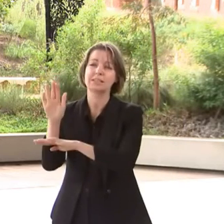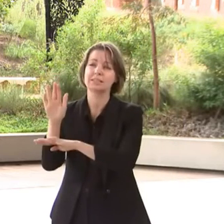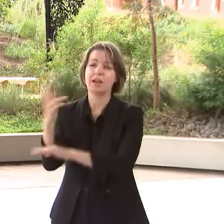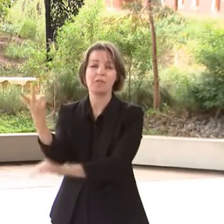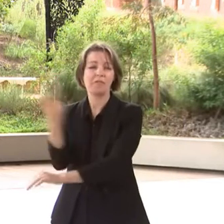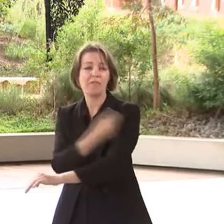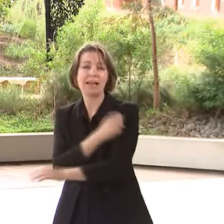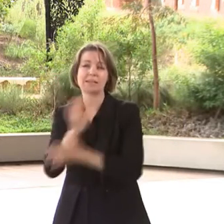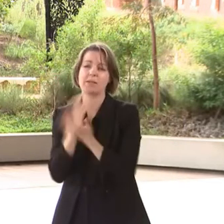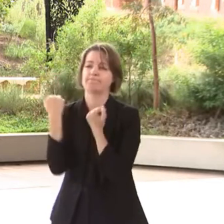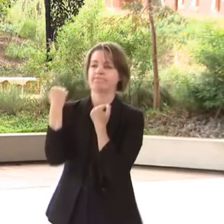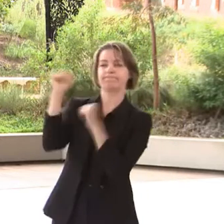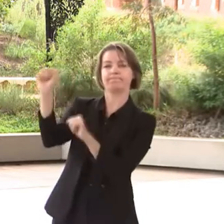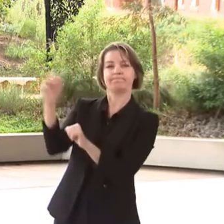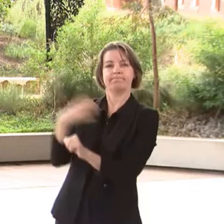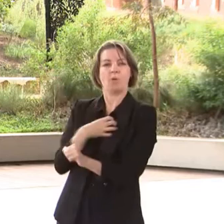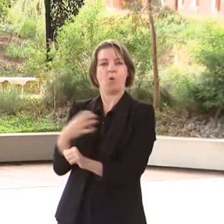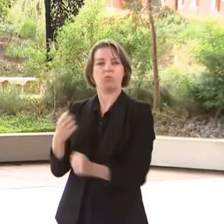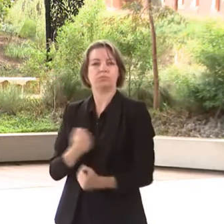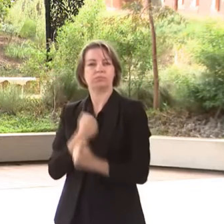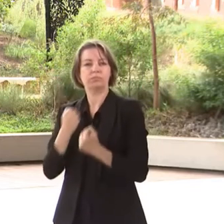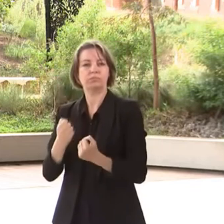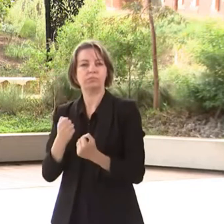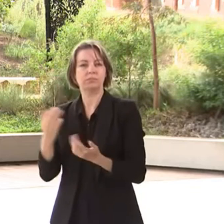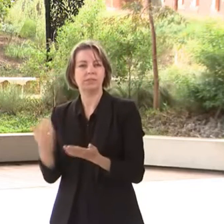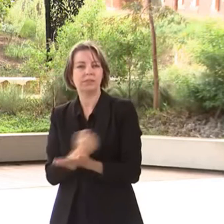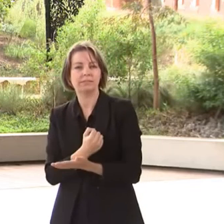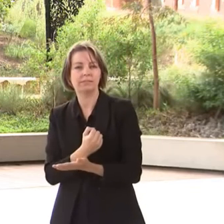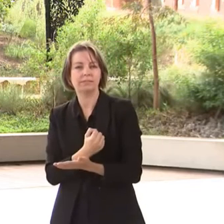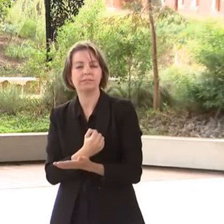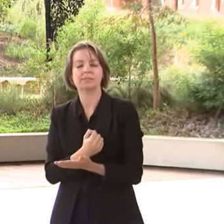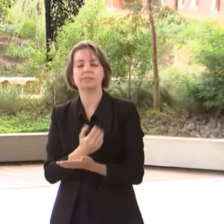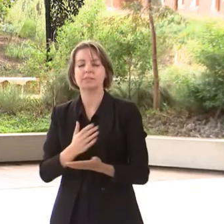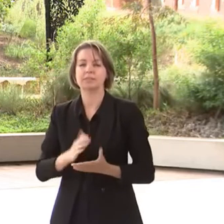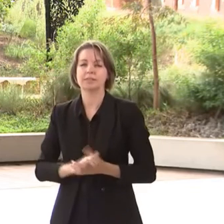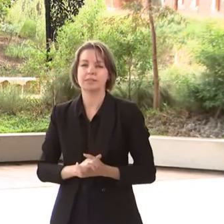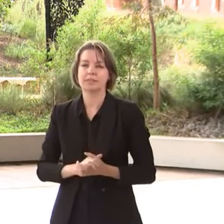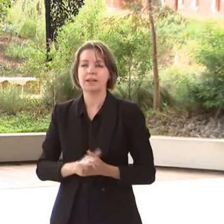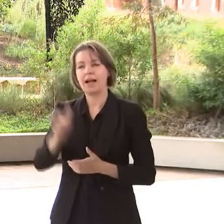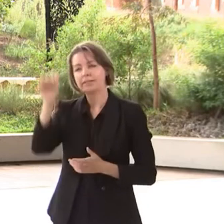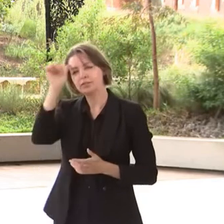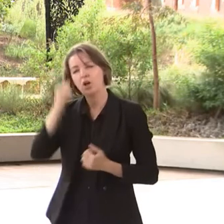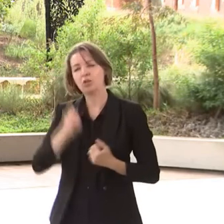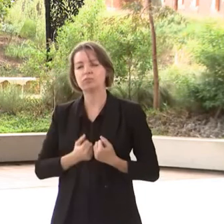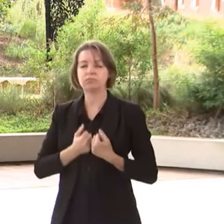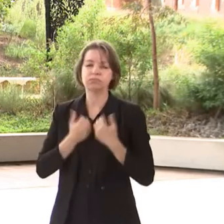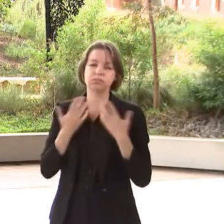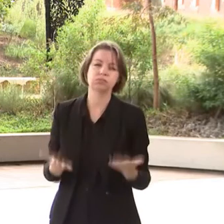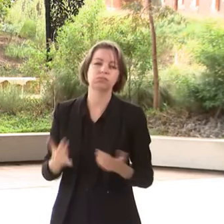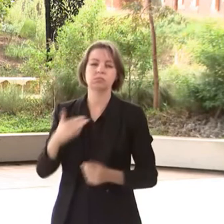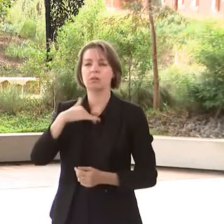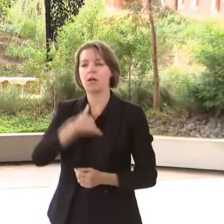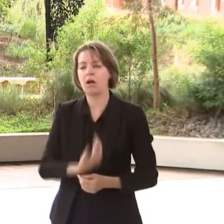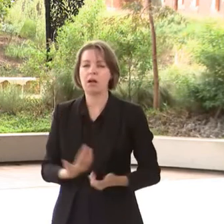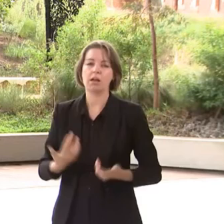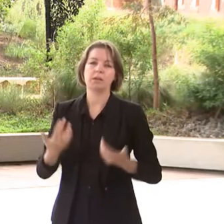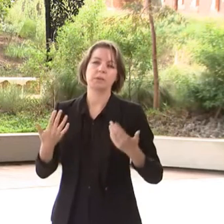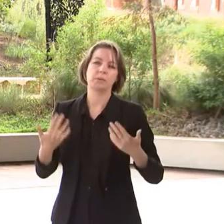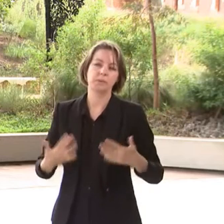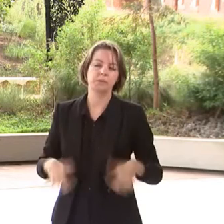vaccination ensures your protection. So just ask everybody. I know people are tired.